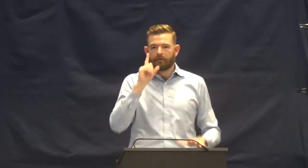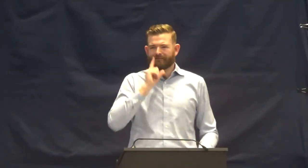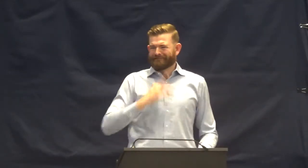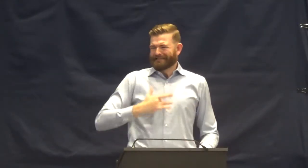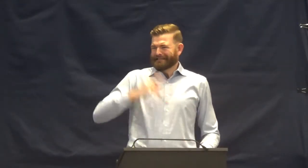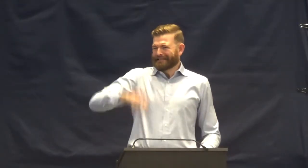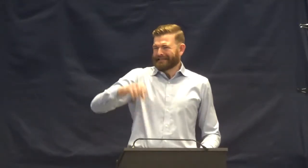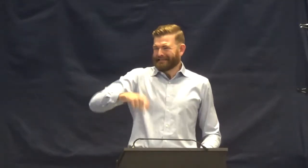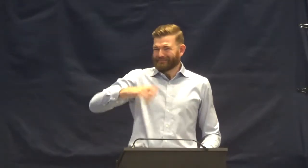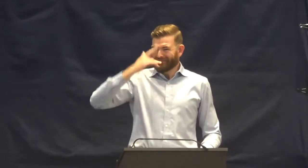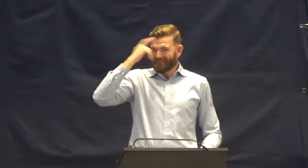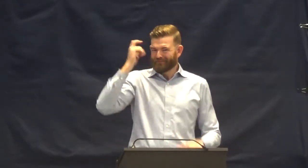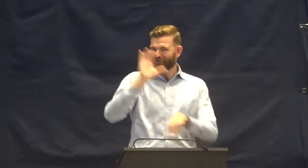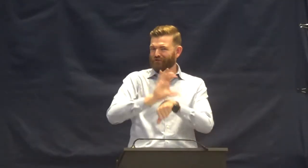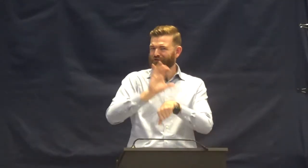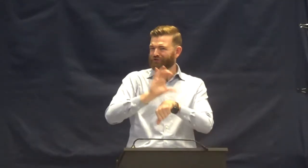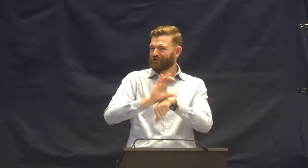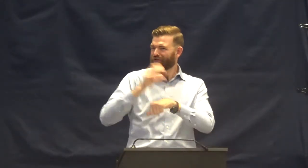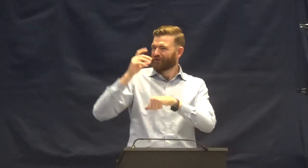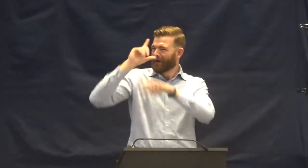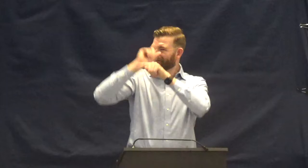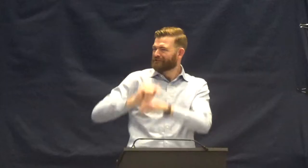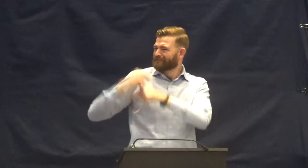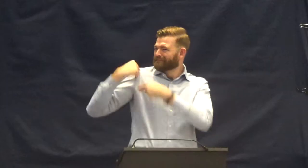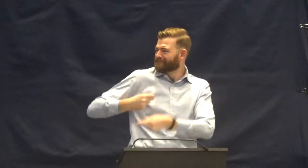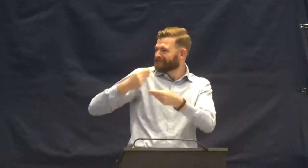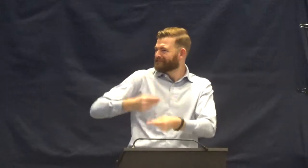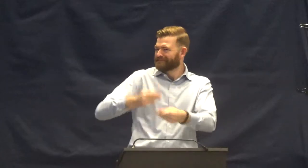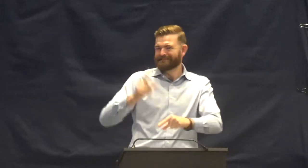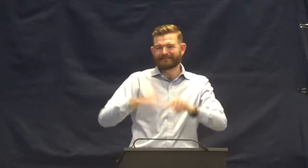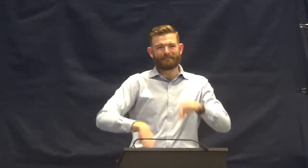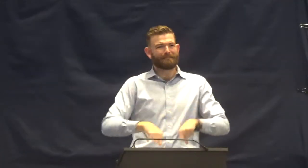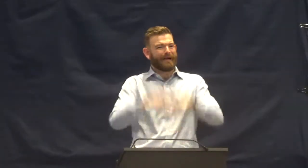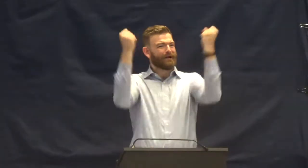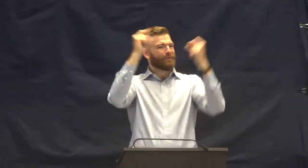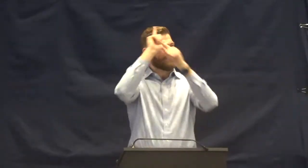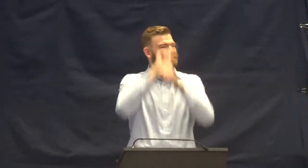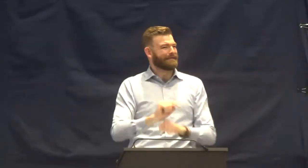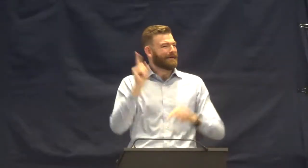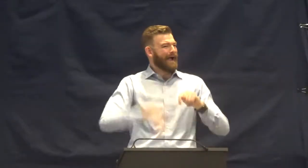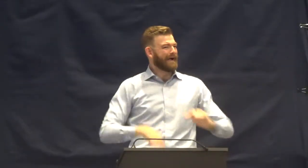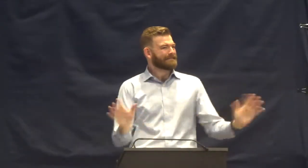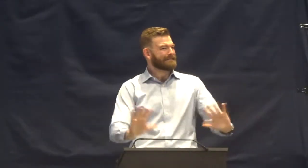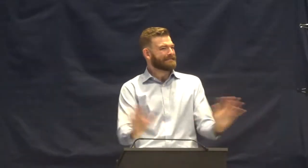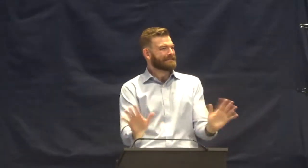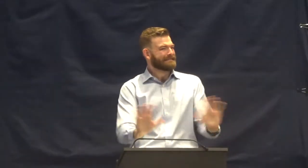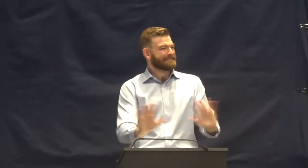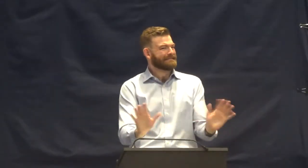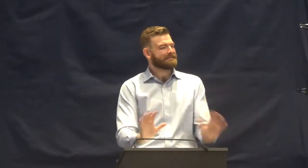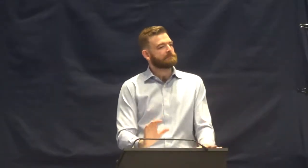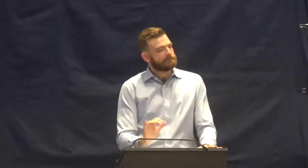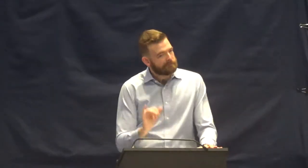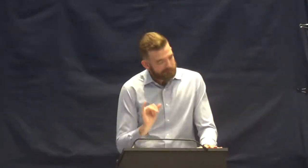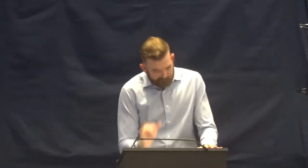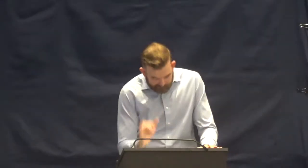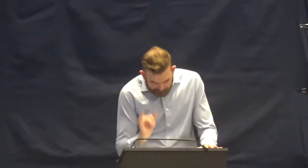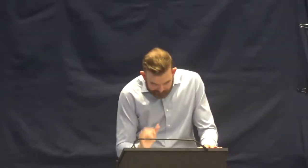anything. But a lot of deaf people feel like we need to have liturgy because it's been passed on, it's a tradition from the church, and so we